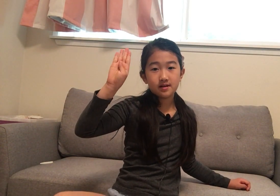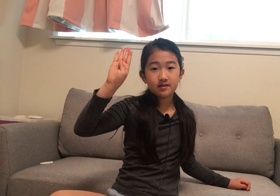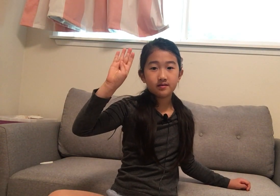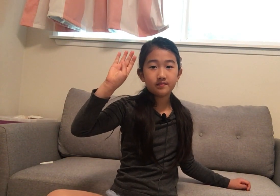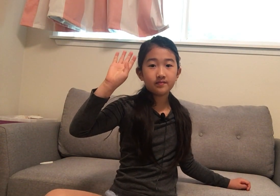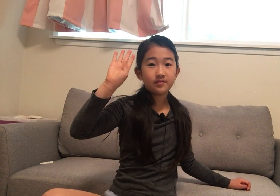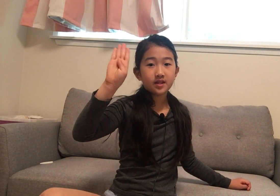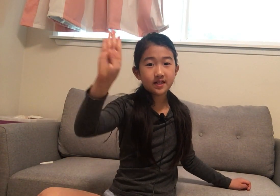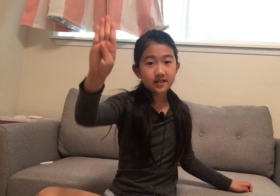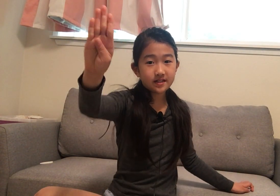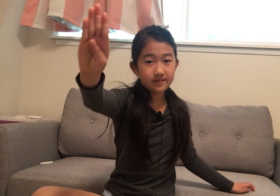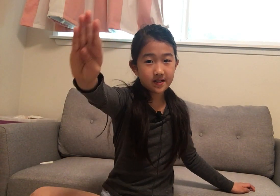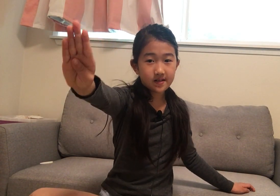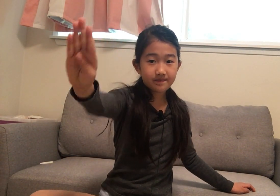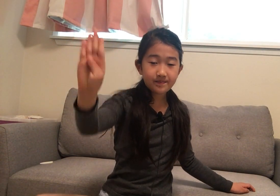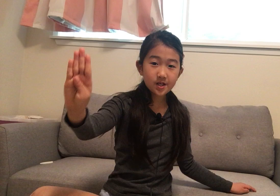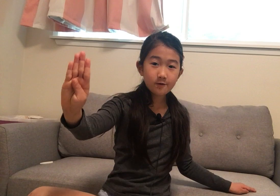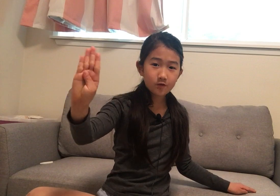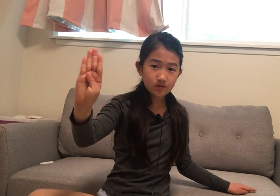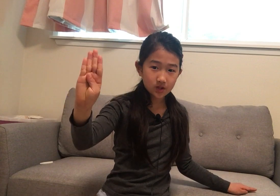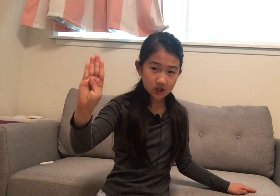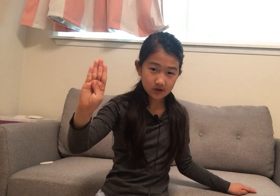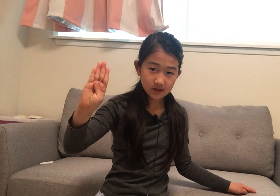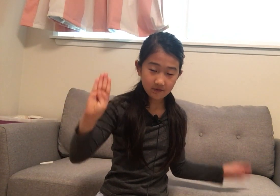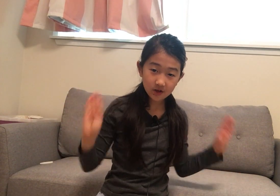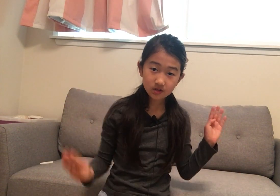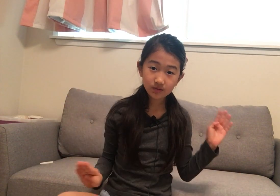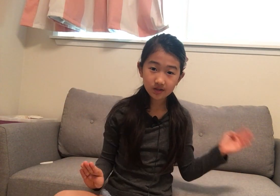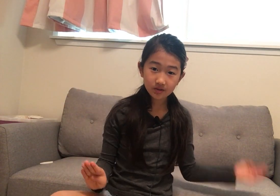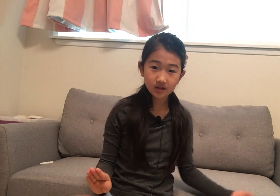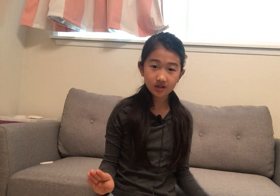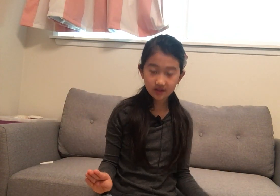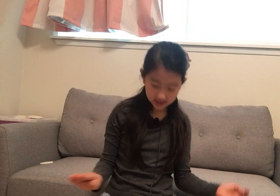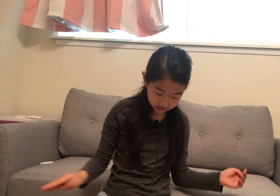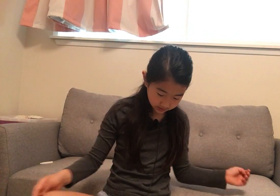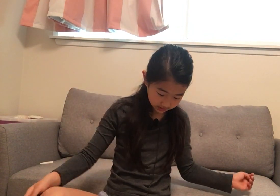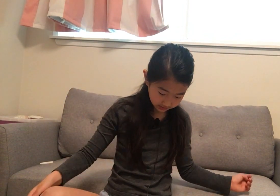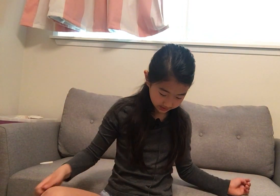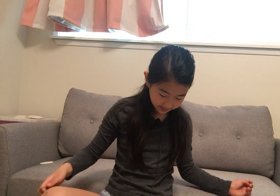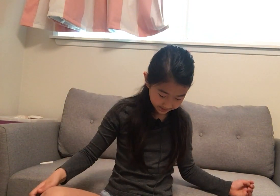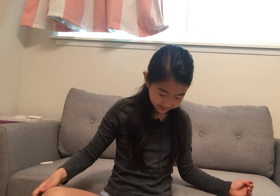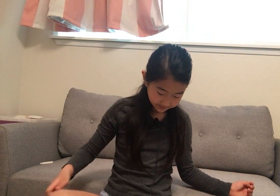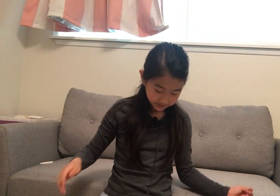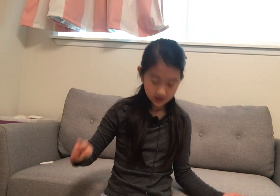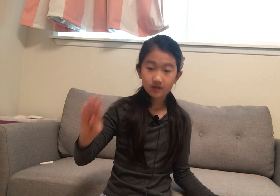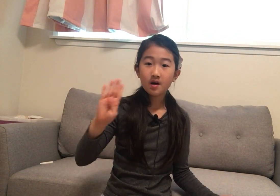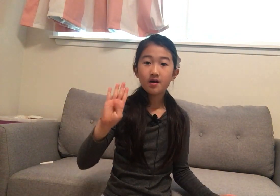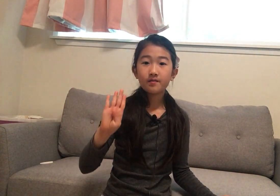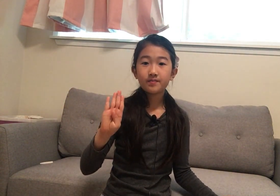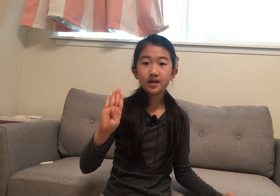this is b b for blue the first one we're gonna learn is blue b